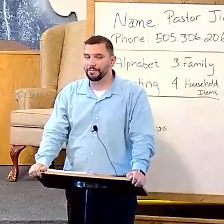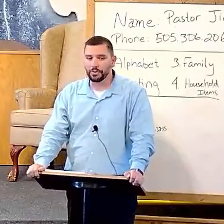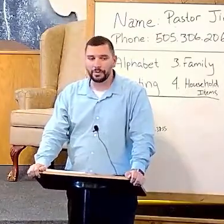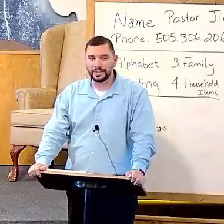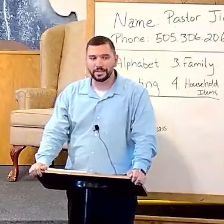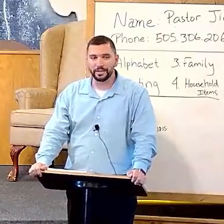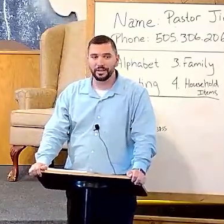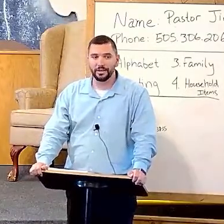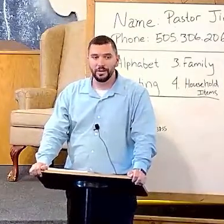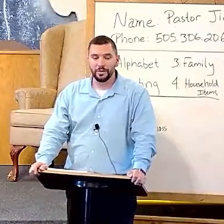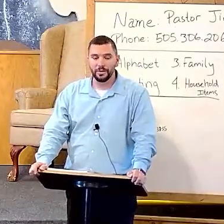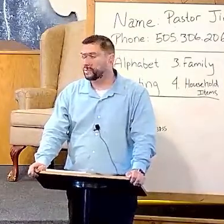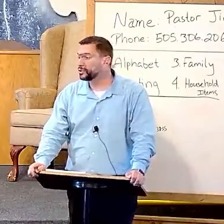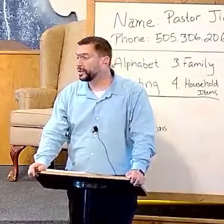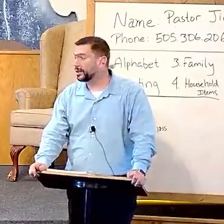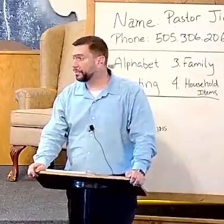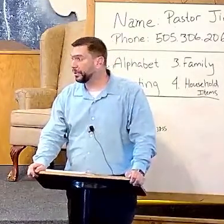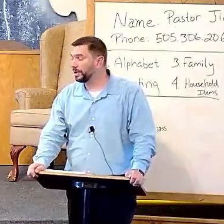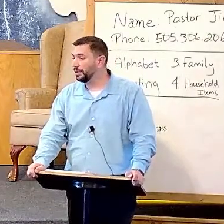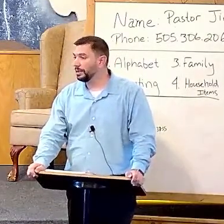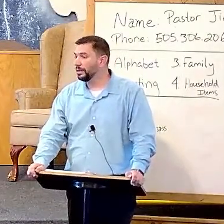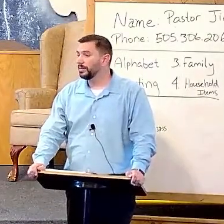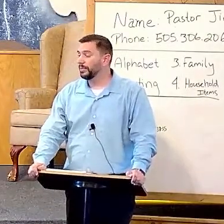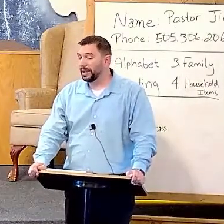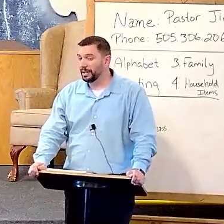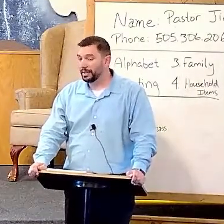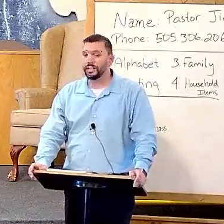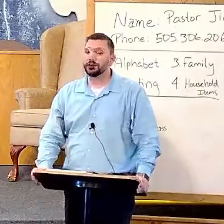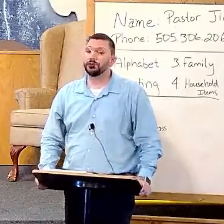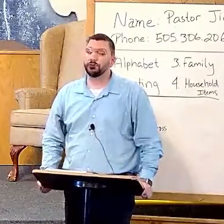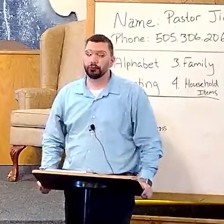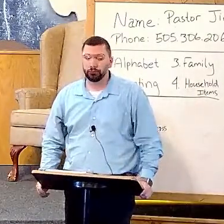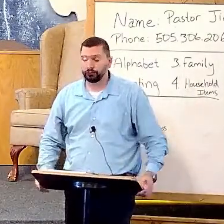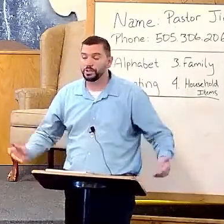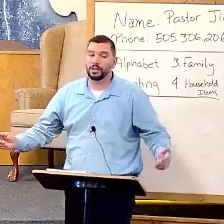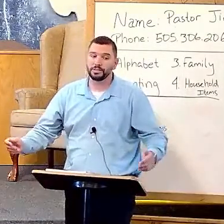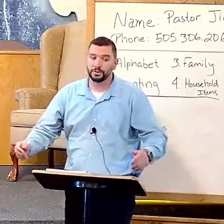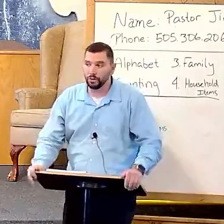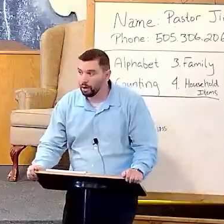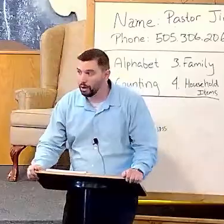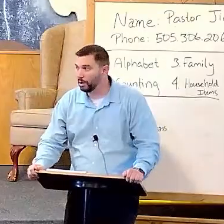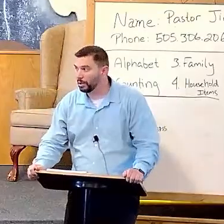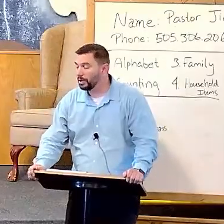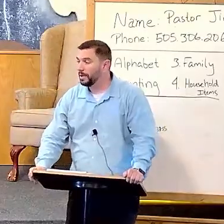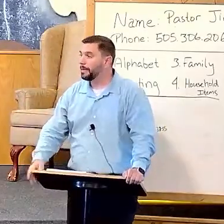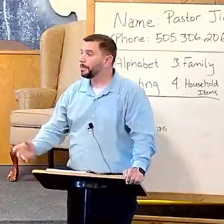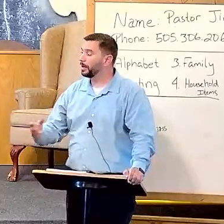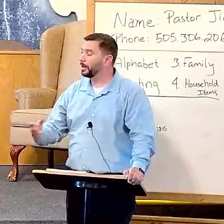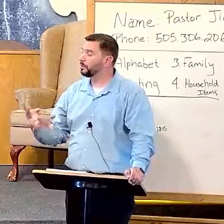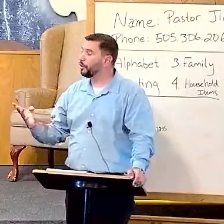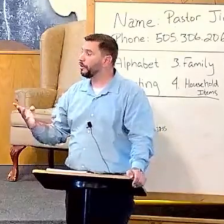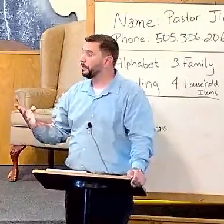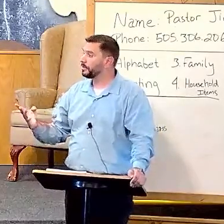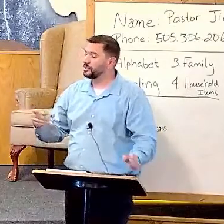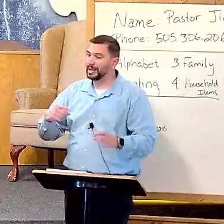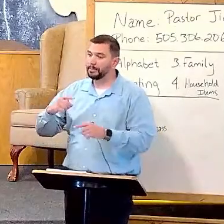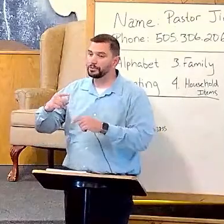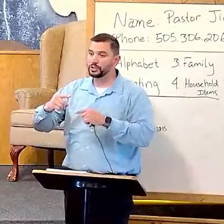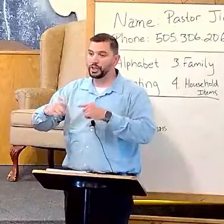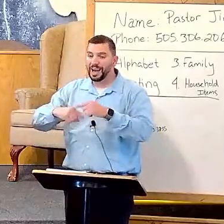way he signed it was almost like a complaint. "Man, this class is long." But it was all same